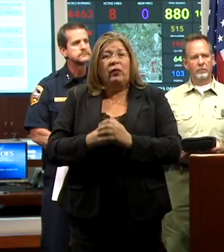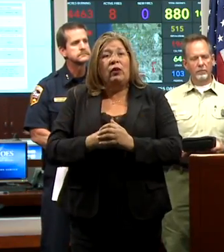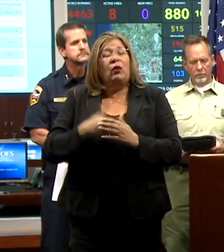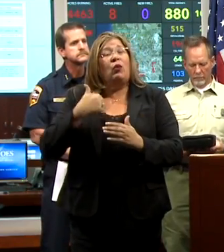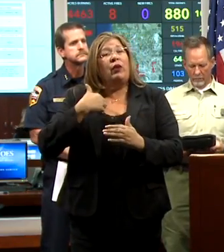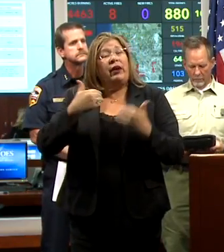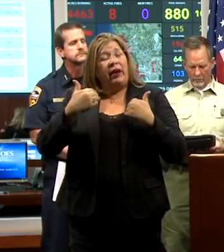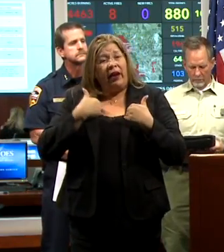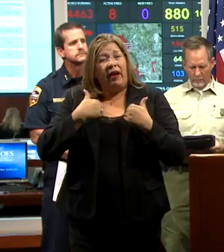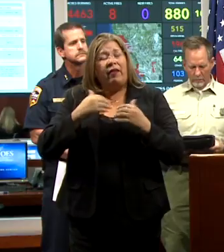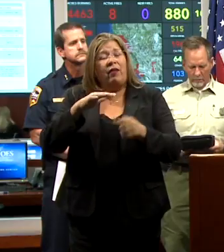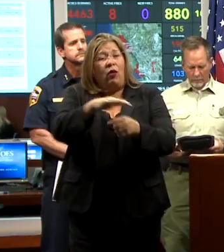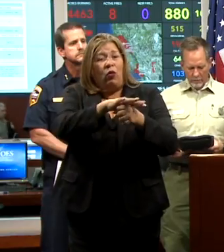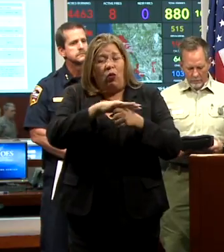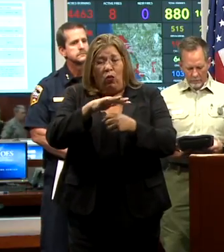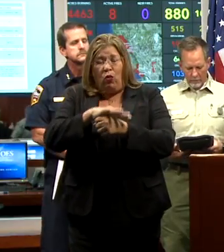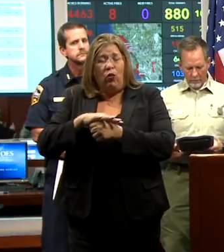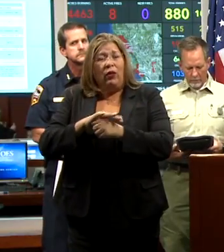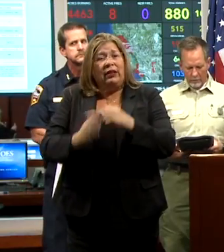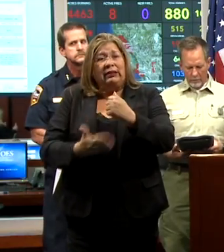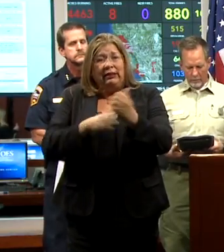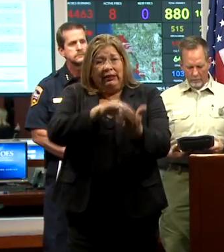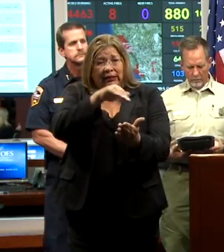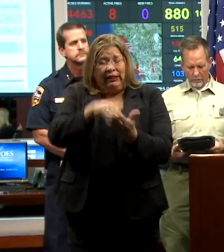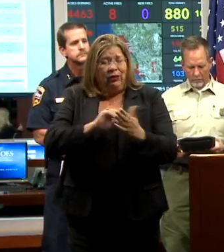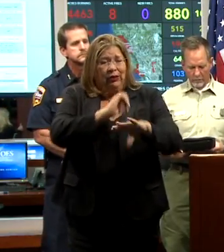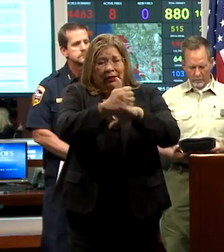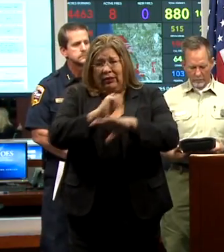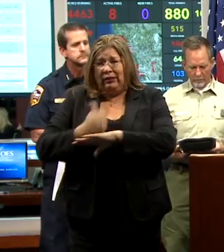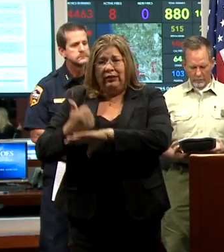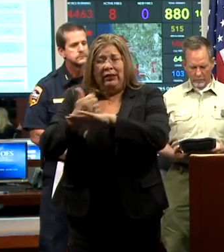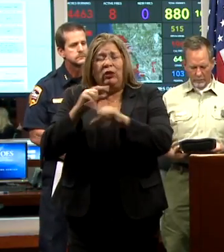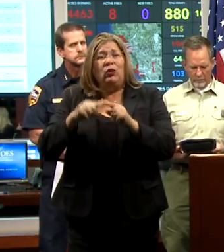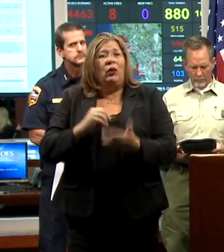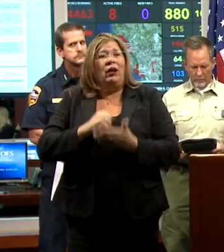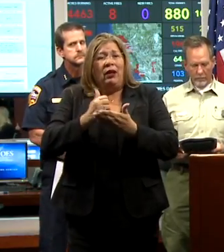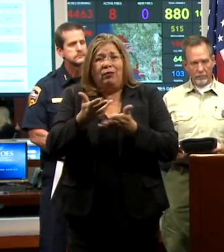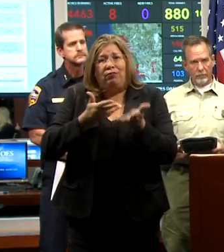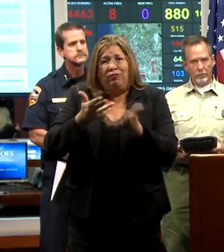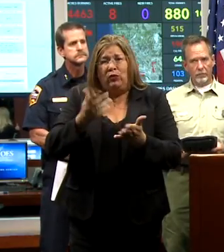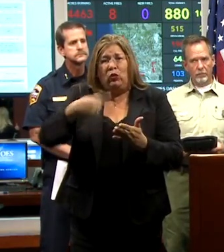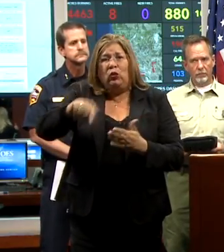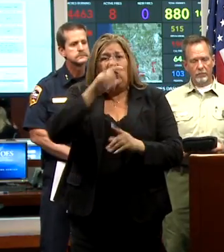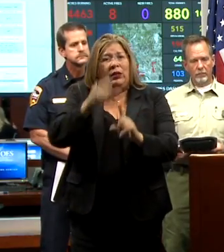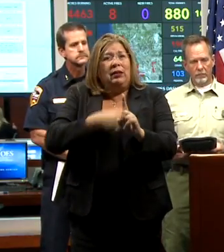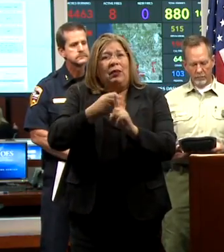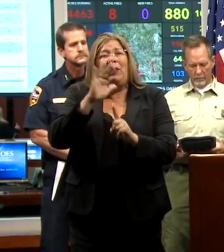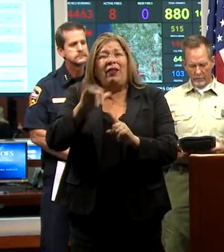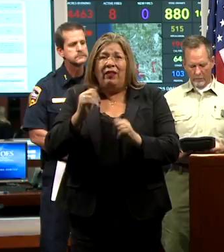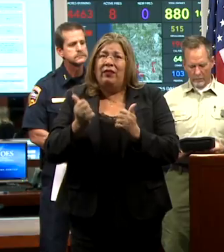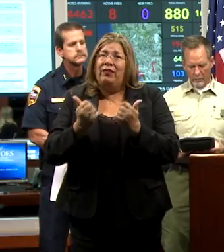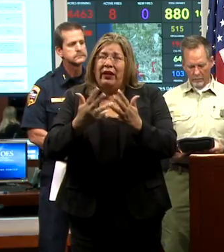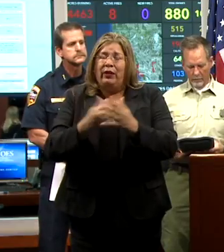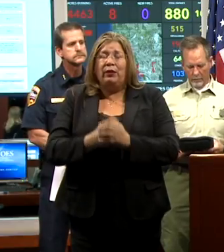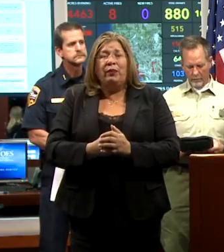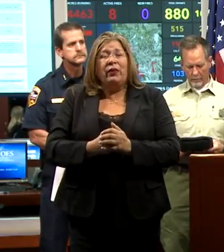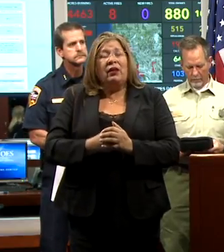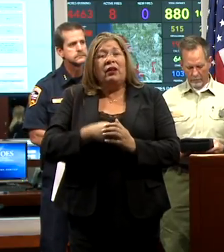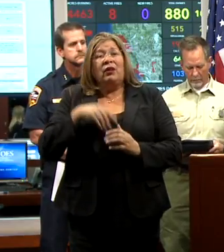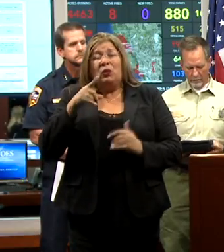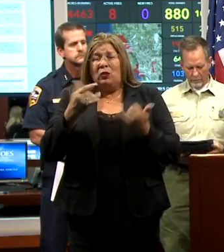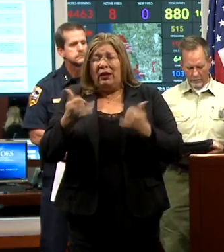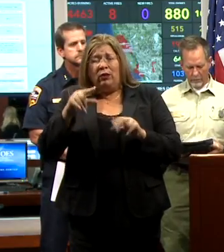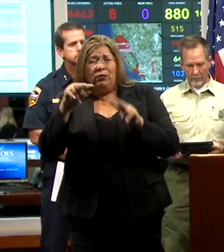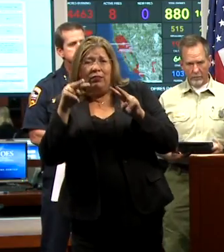to do face-to-face interactions with victims of the fires. And those services will vary by locations, so check ahead in areas for